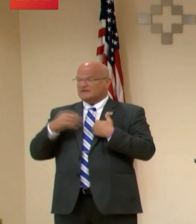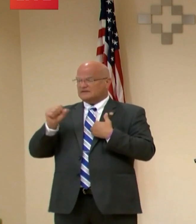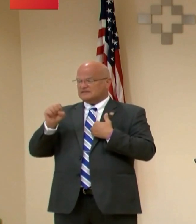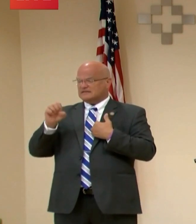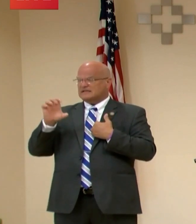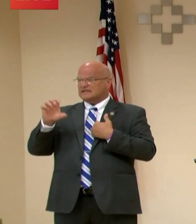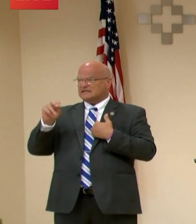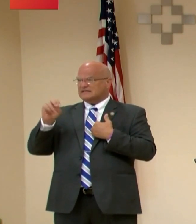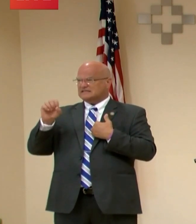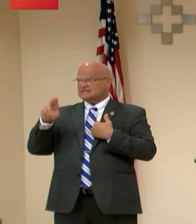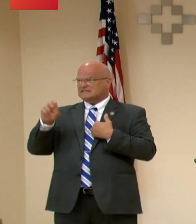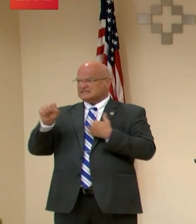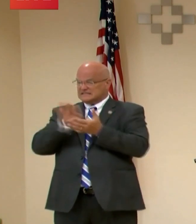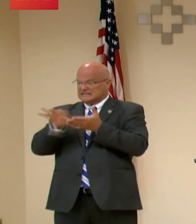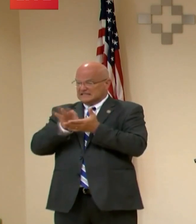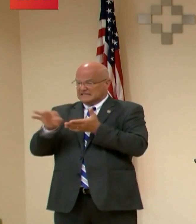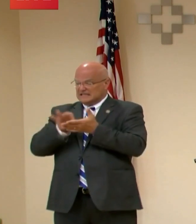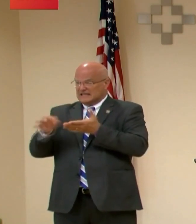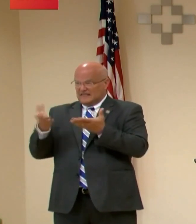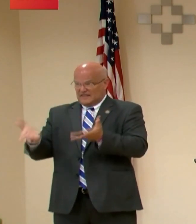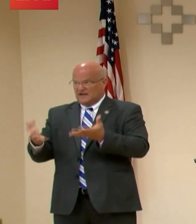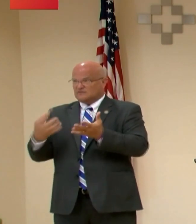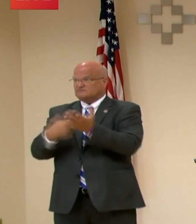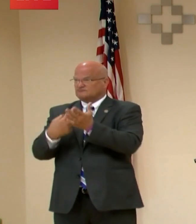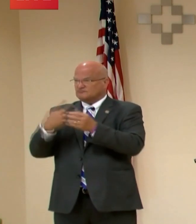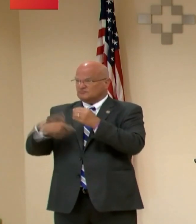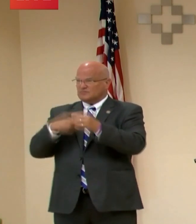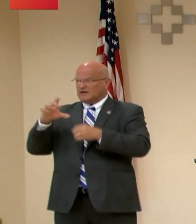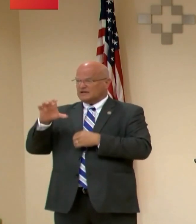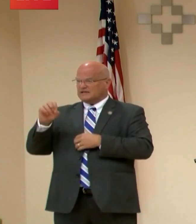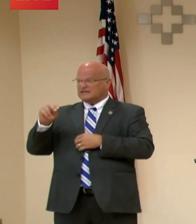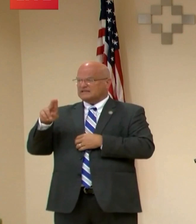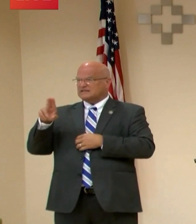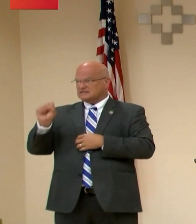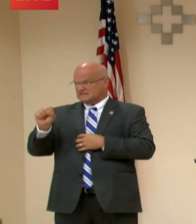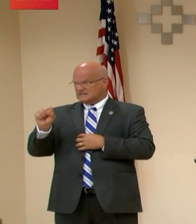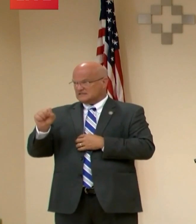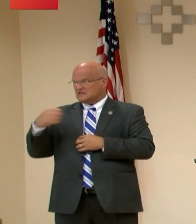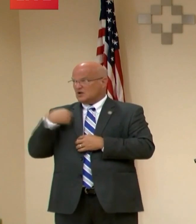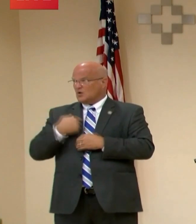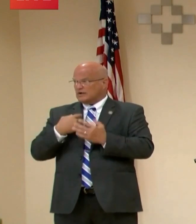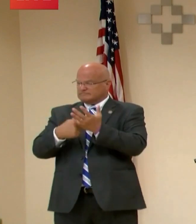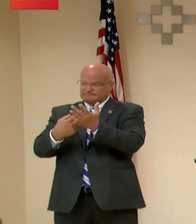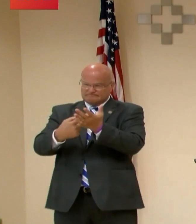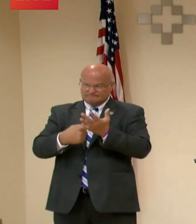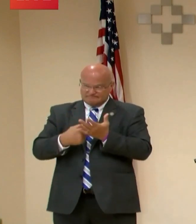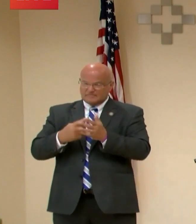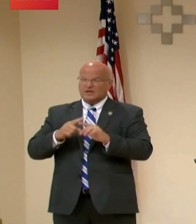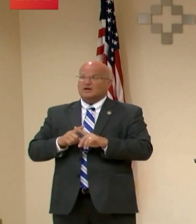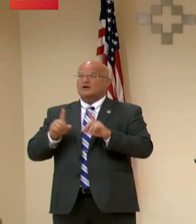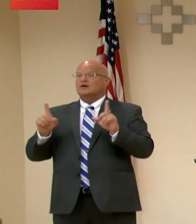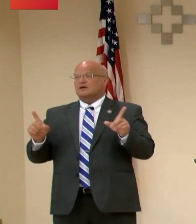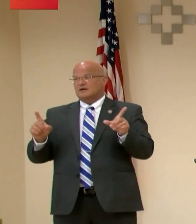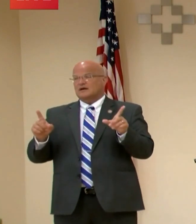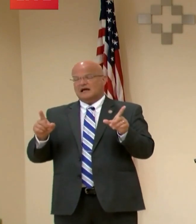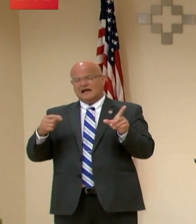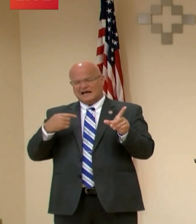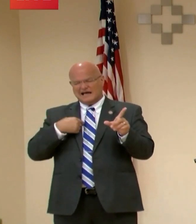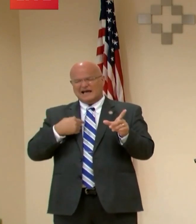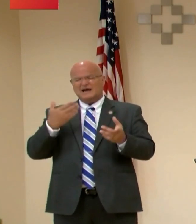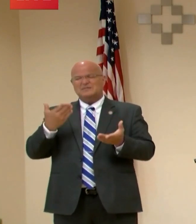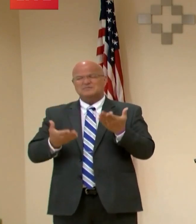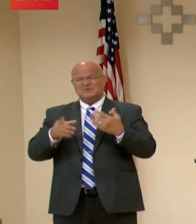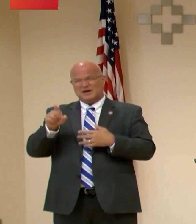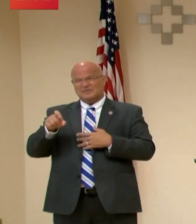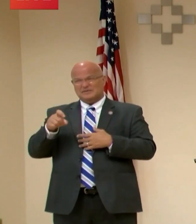census complete count committee there to talk about the census. We can review that, but I'd